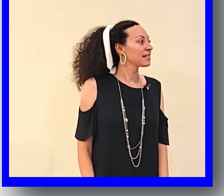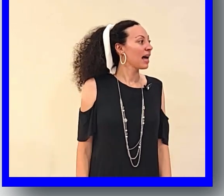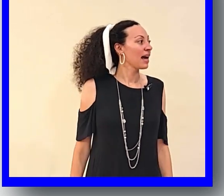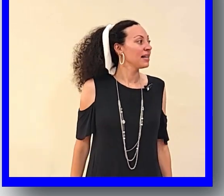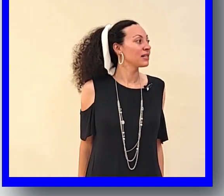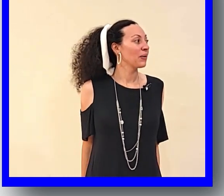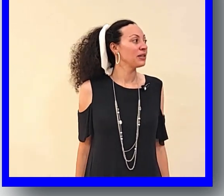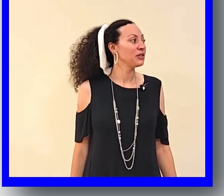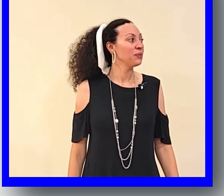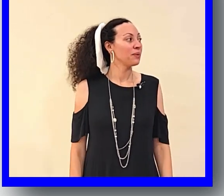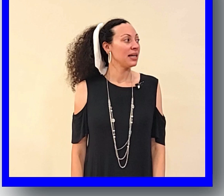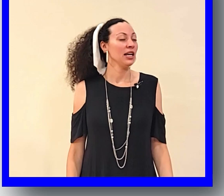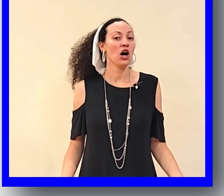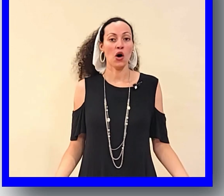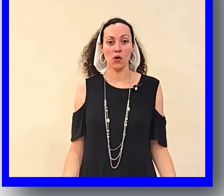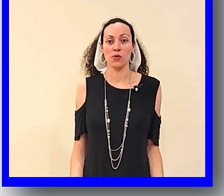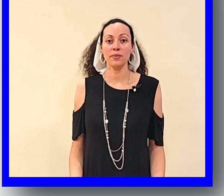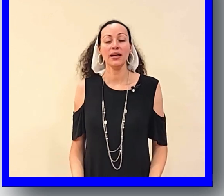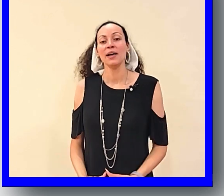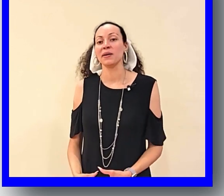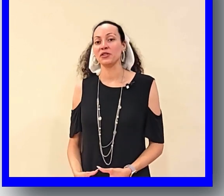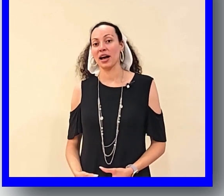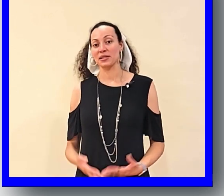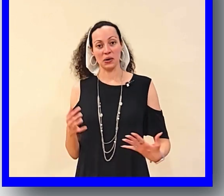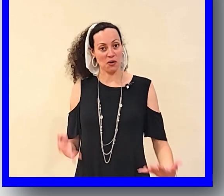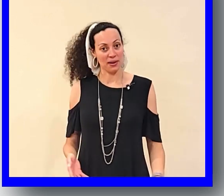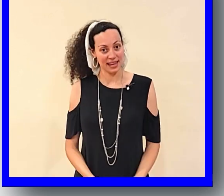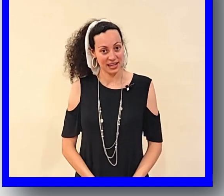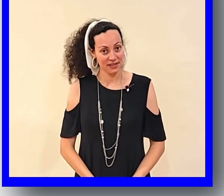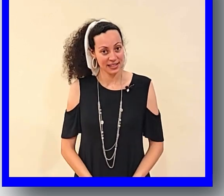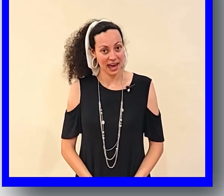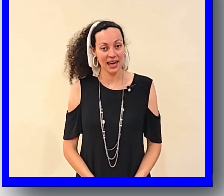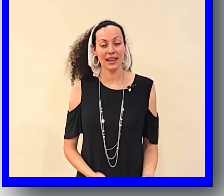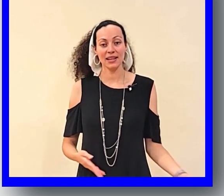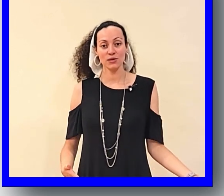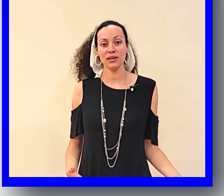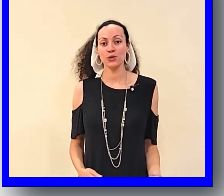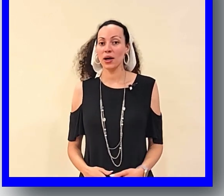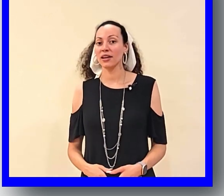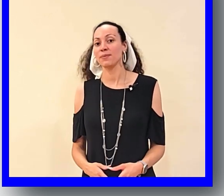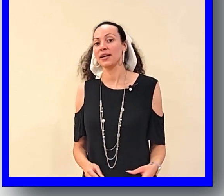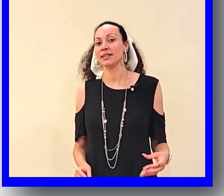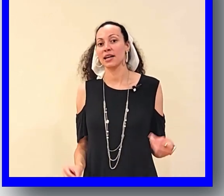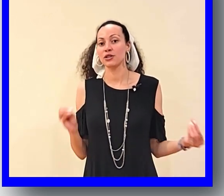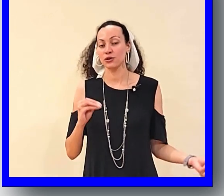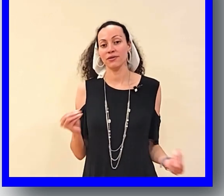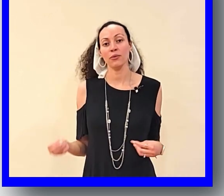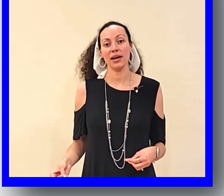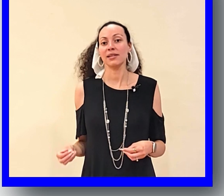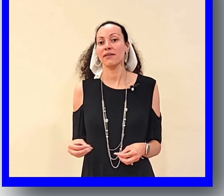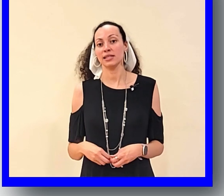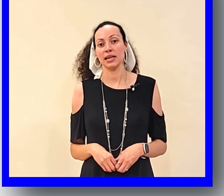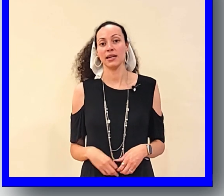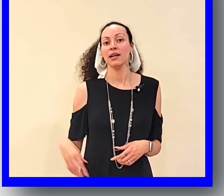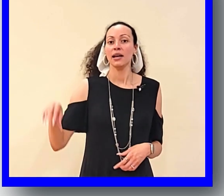Our next sign is going to be home because you guys go home at the end of the day. This one as well can be done two different